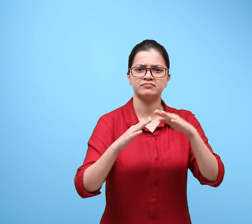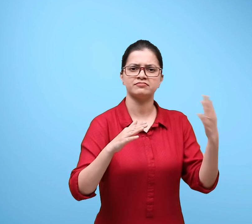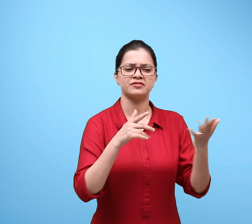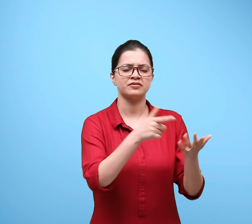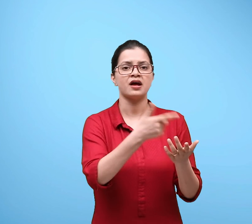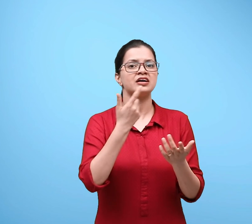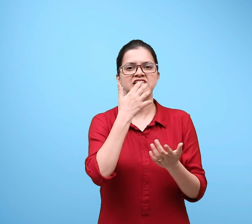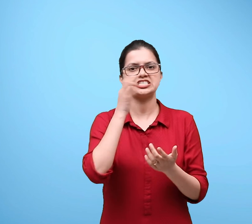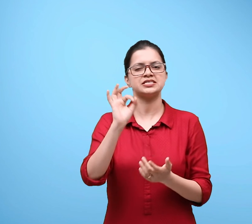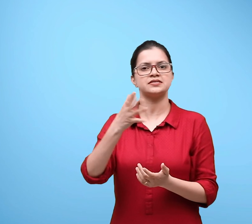silver,